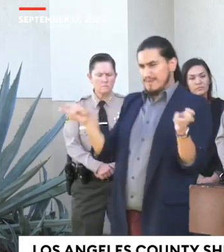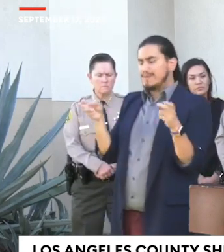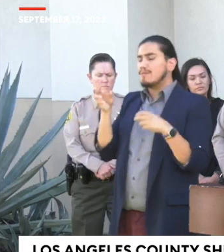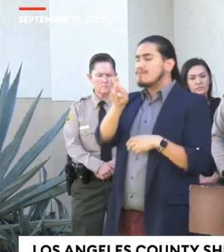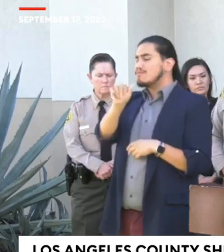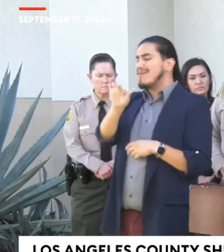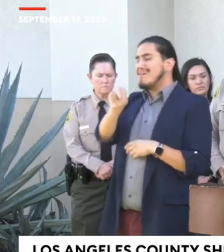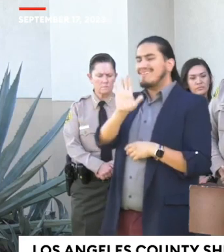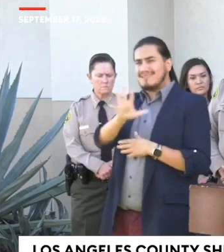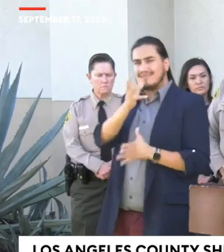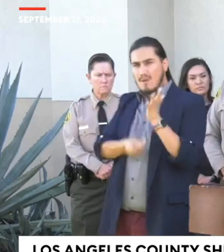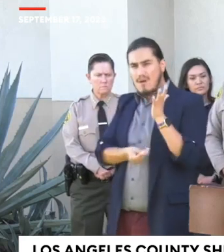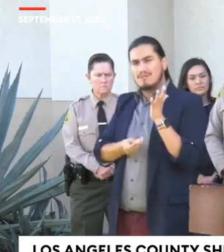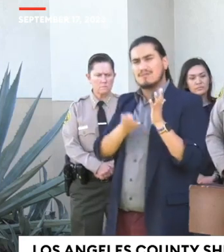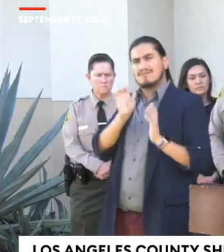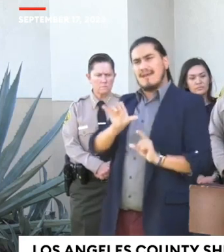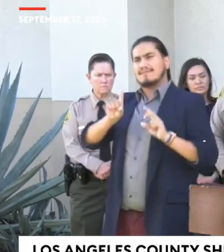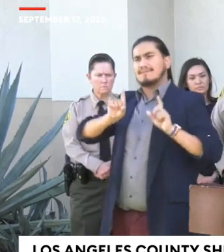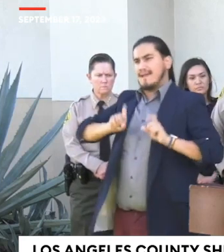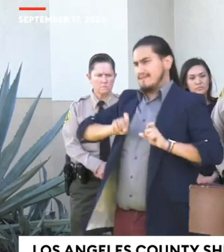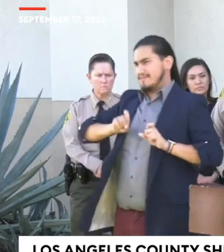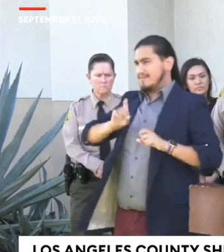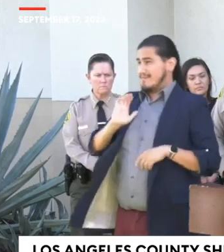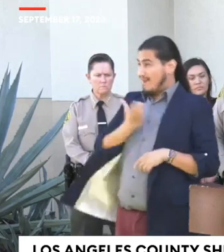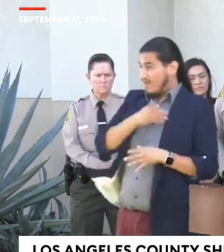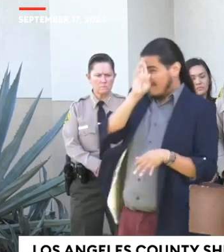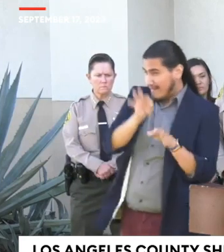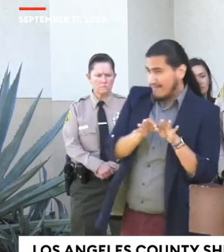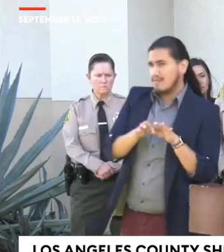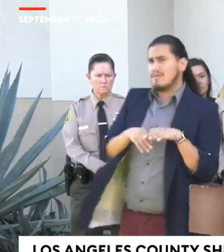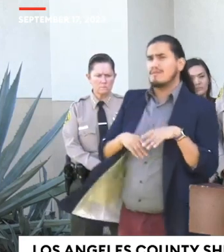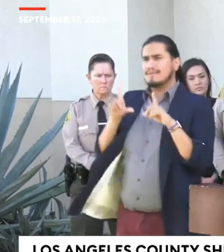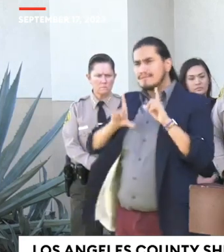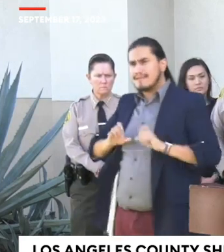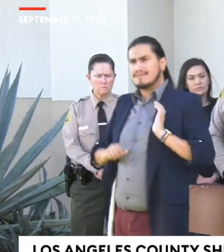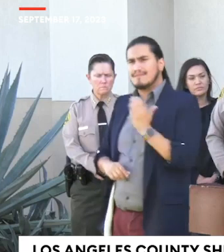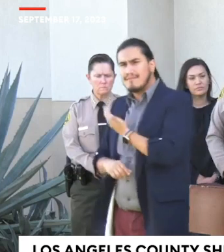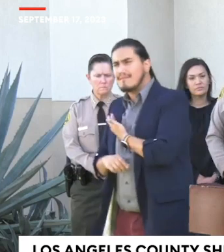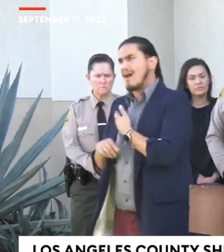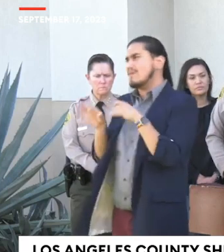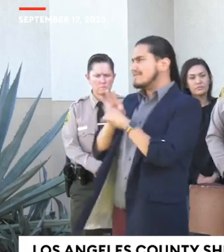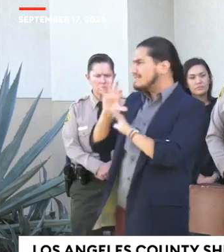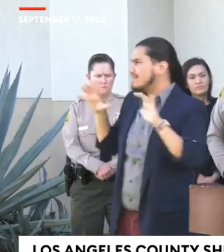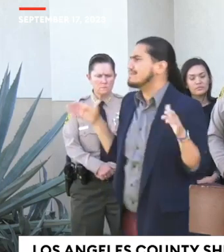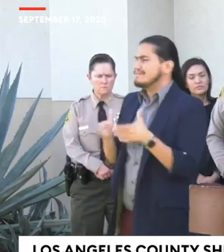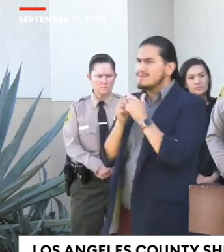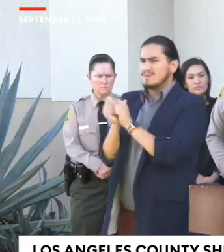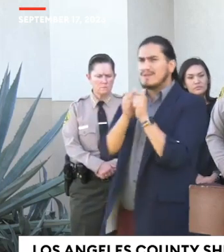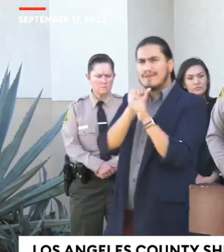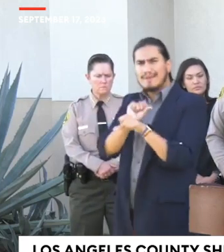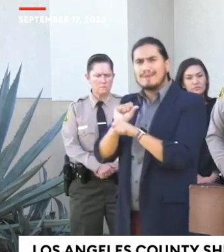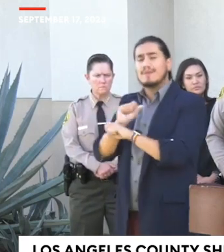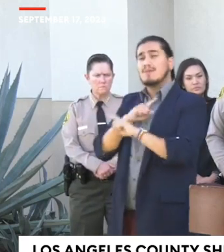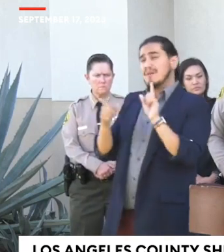Ryan Clinkunbroomer is a test of our faith and a test of our collective spirit. But